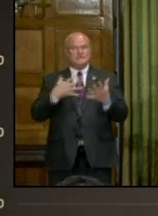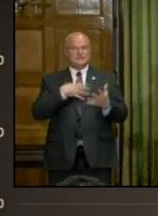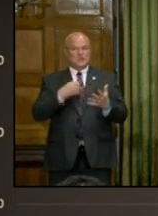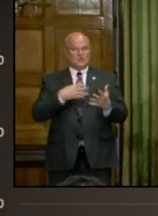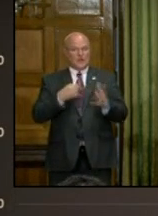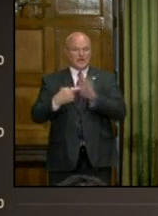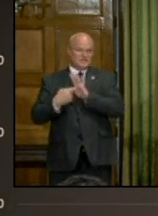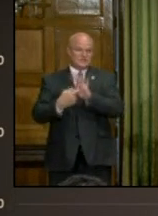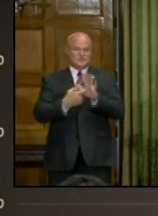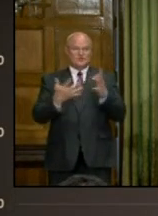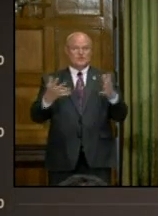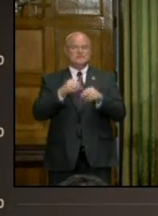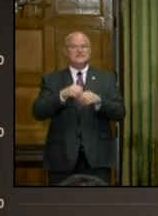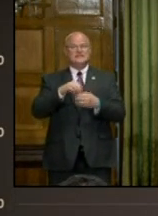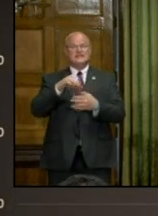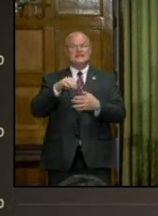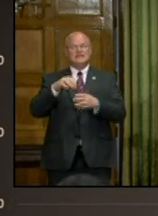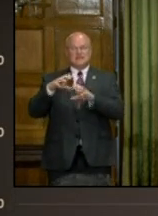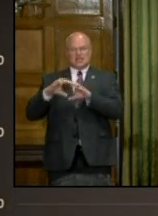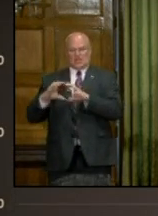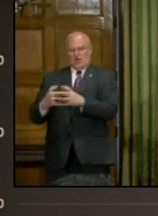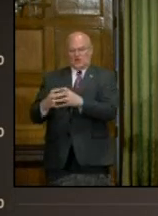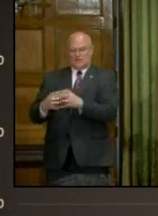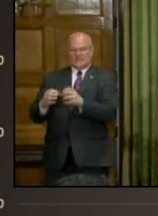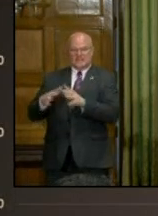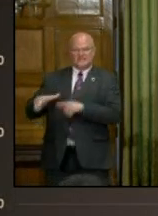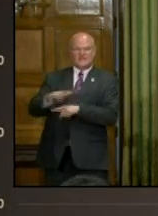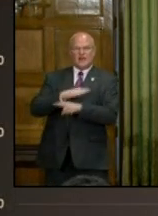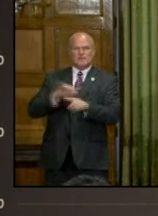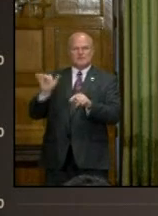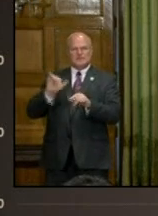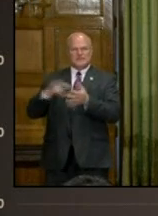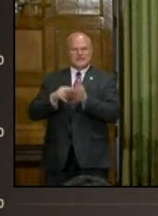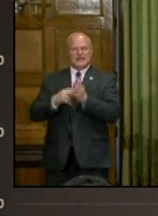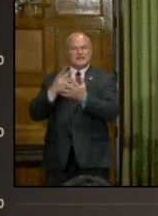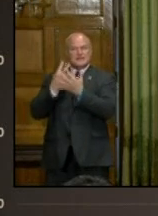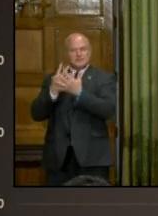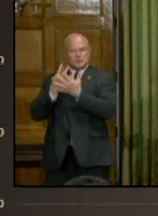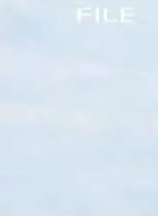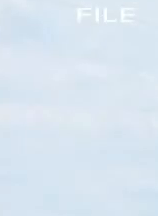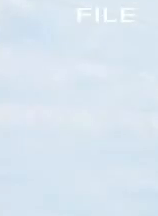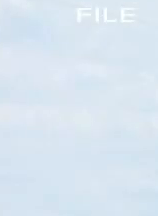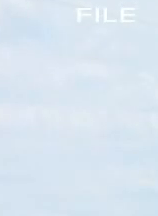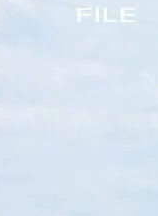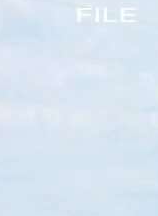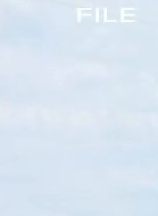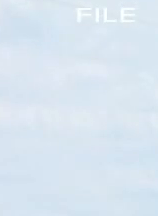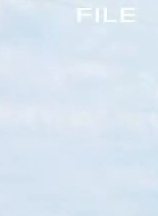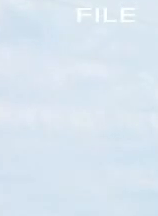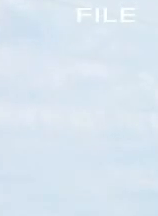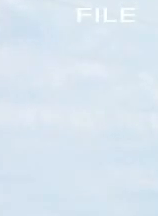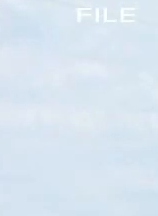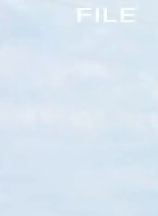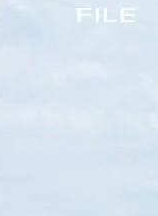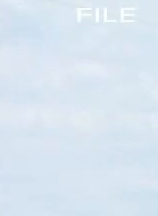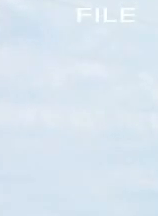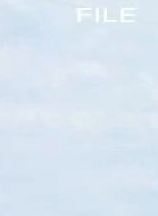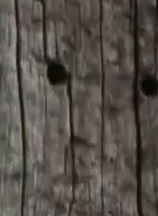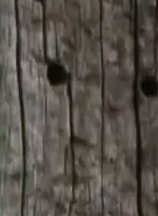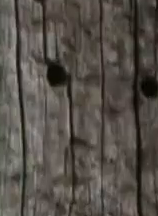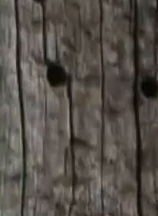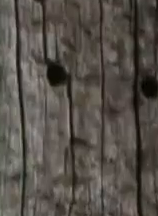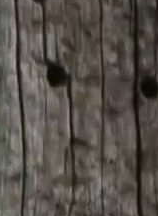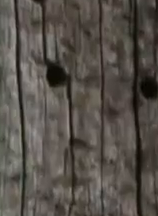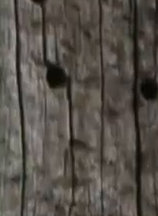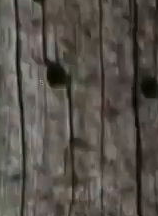white, reflects what is in the congregate environment, which is the prison system. In eight days' time, at least 600 inmates at Cummins have